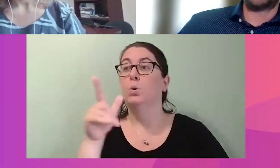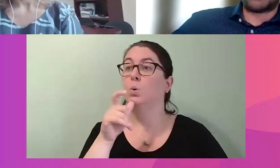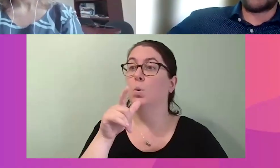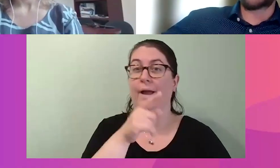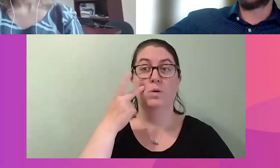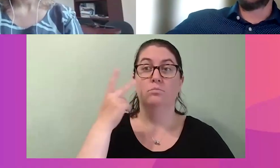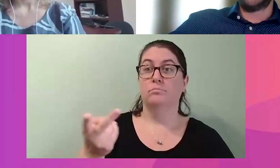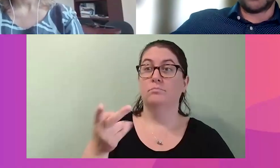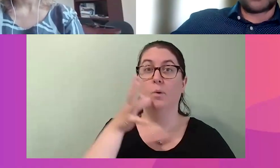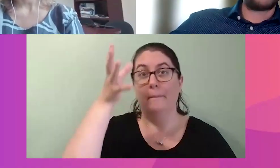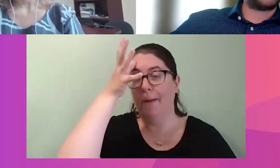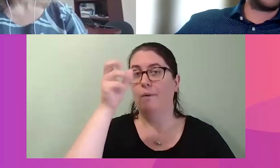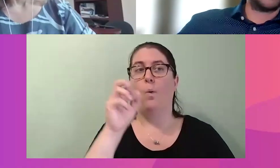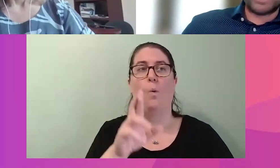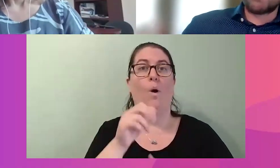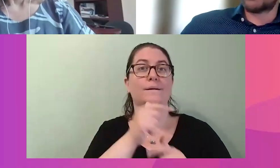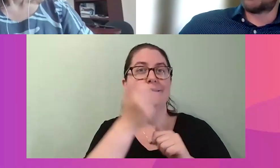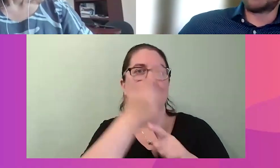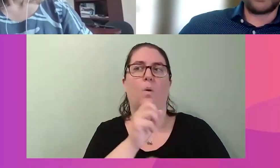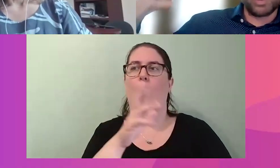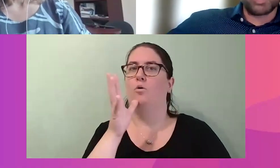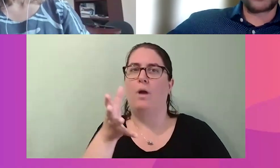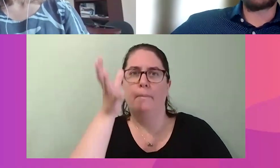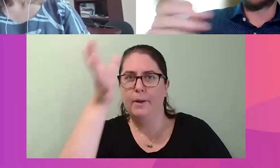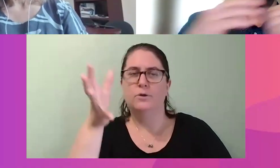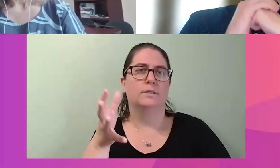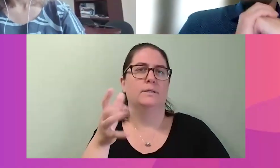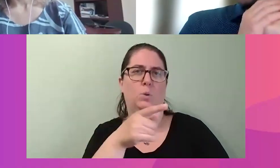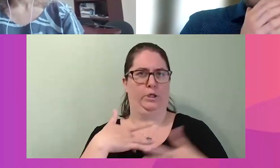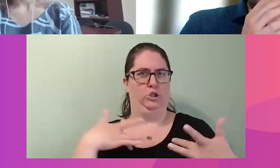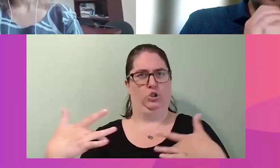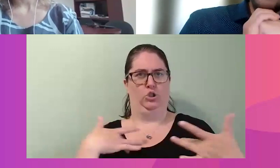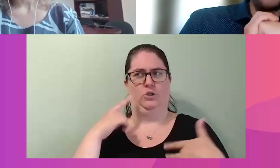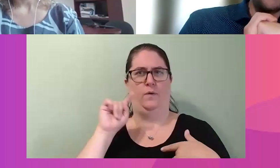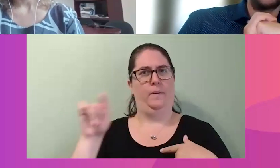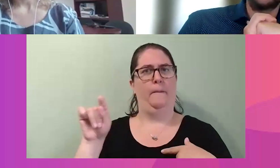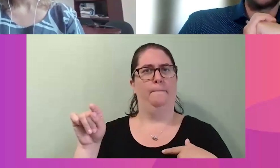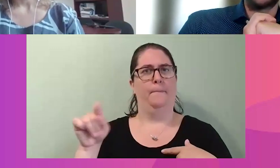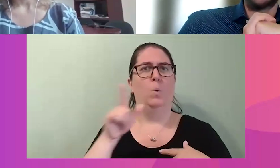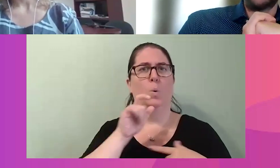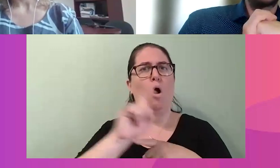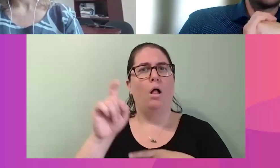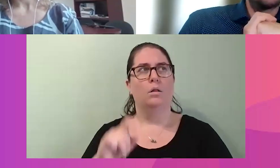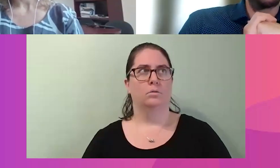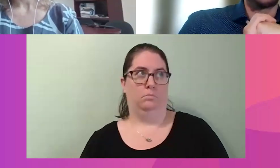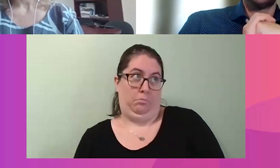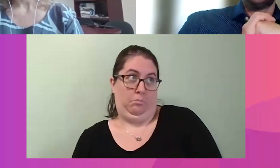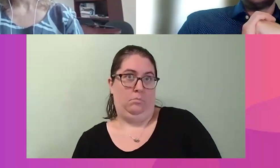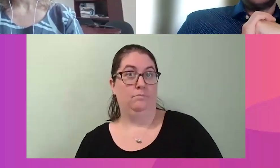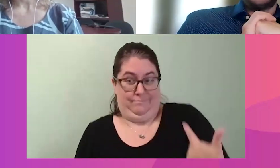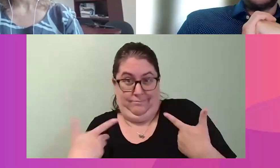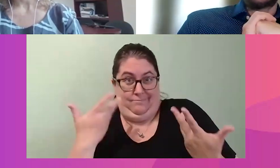would call if you had a parent or a sibling or a grandparent who you were worried about? And most people don't know who to call, and that's a